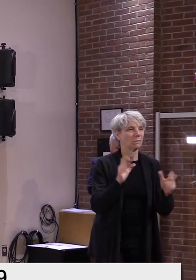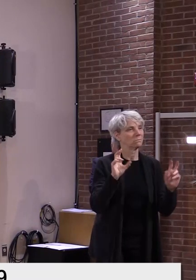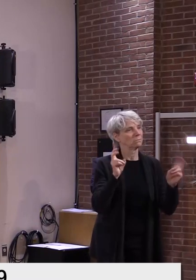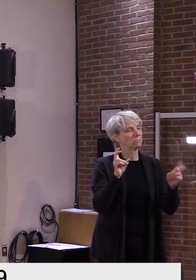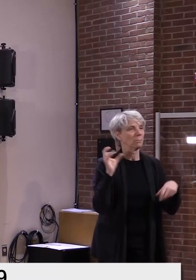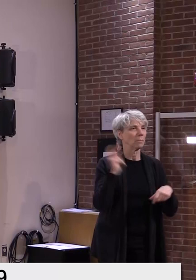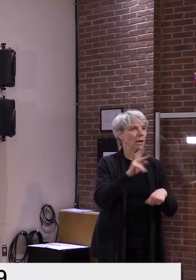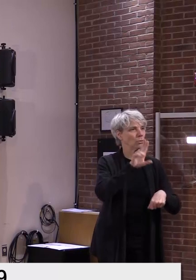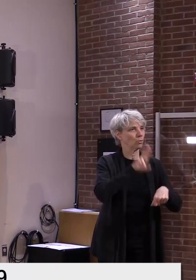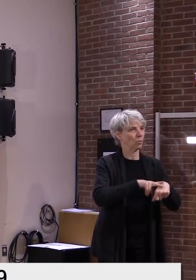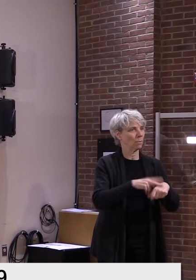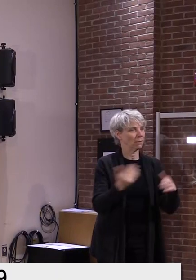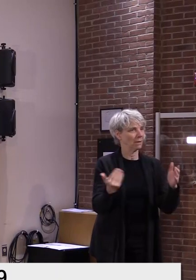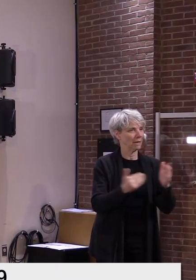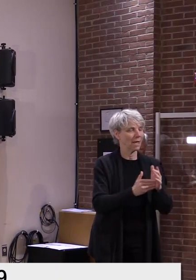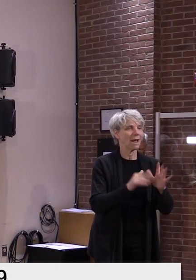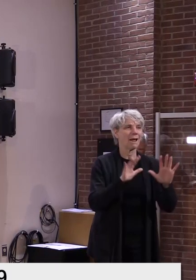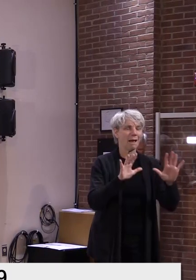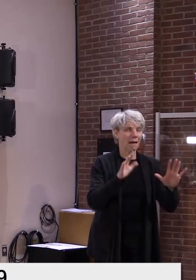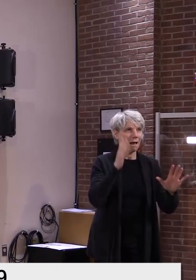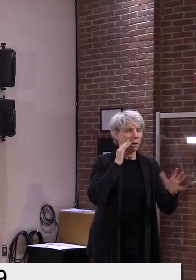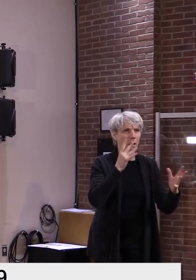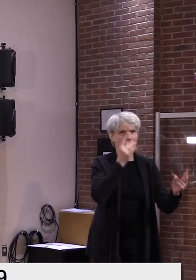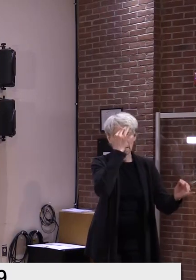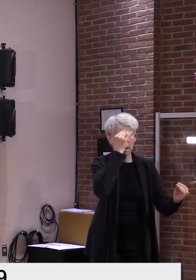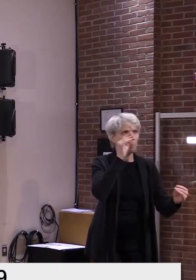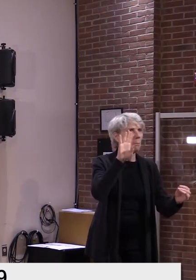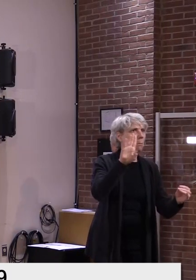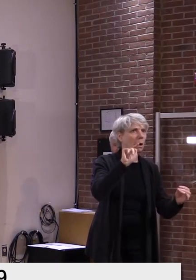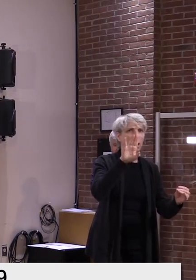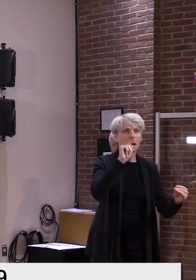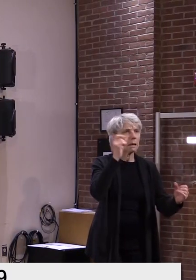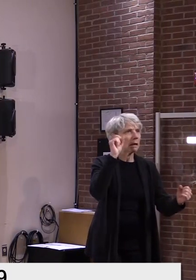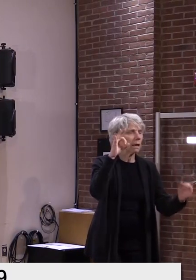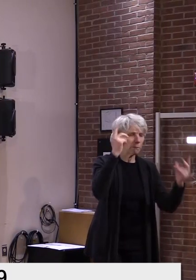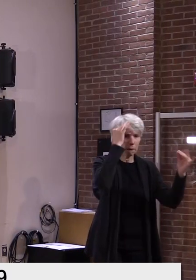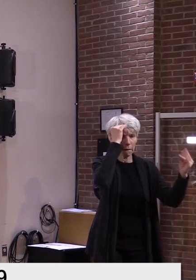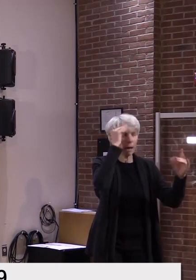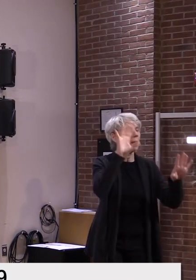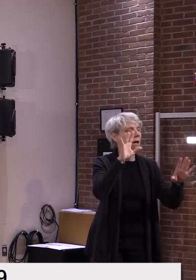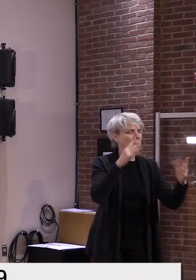we take these steps, I urge you to keep your mask with you. Maybe a